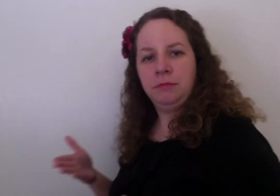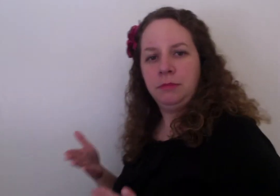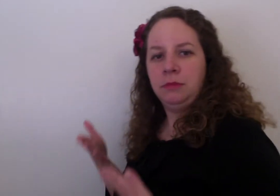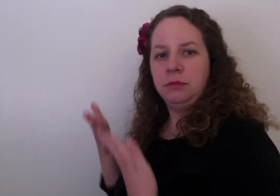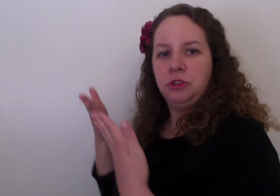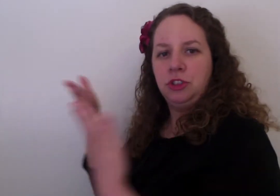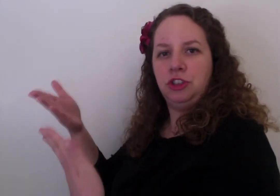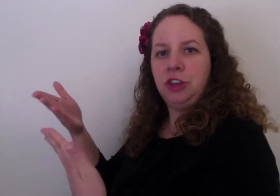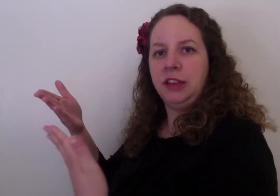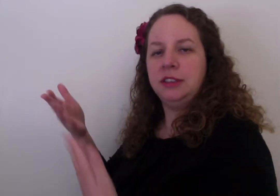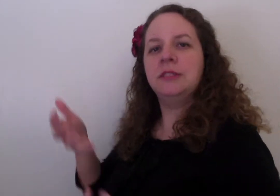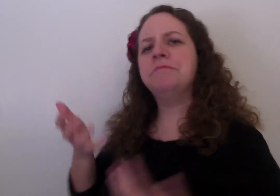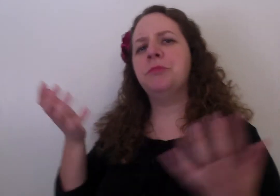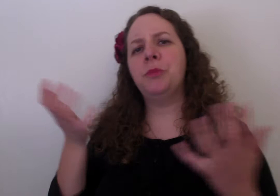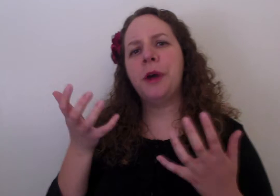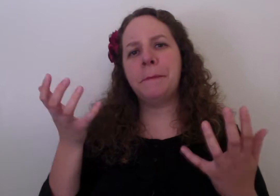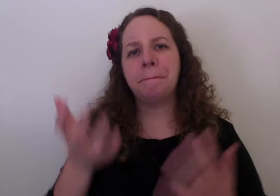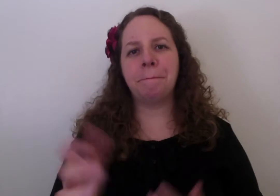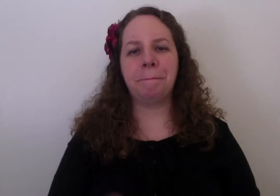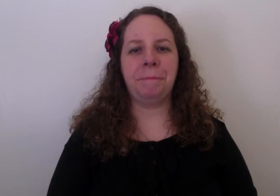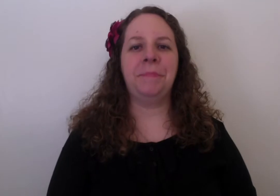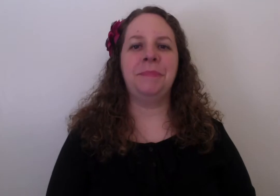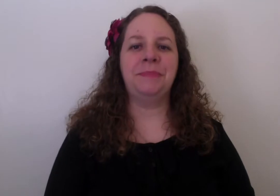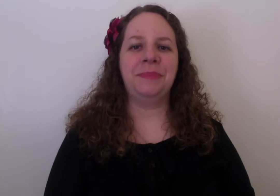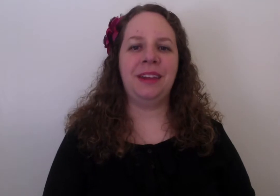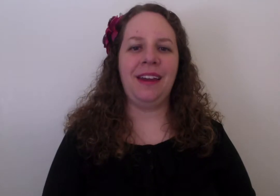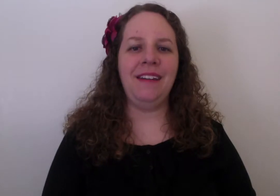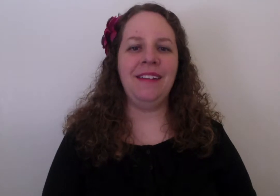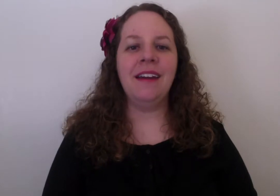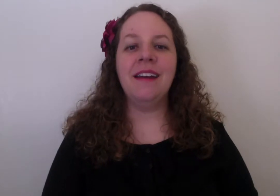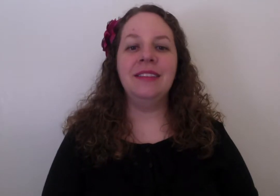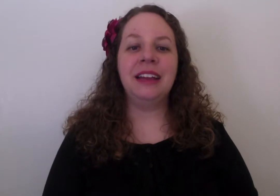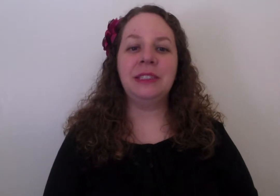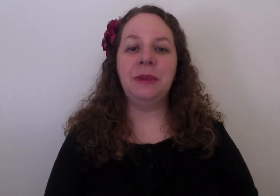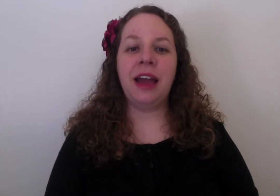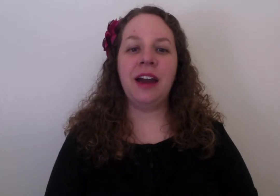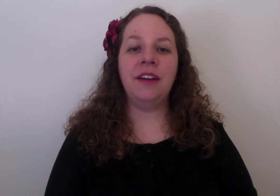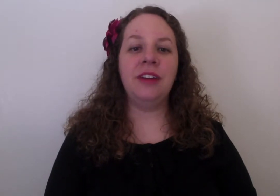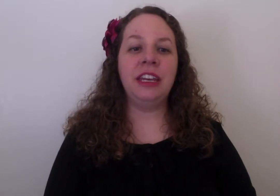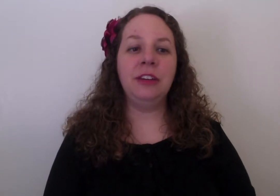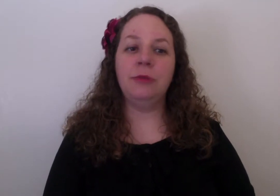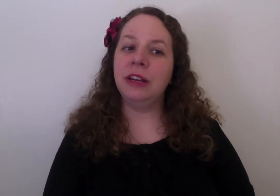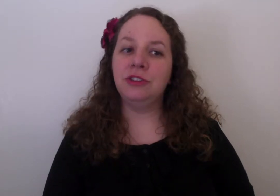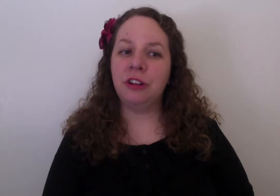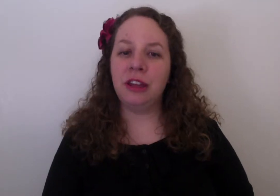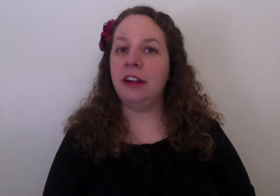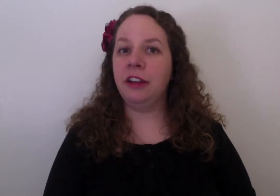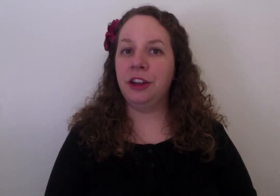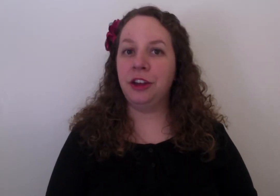You suggest what? Okay, next we have, any restaurant area good?